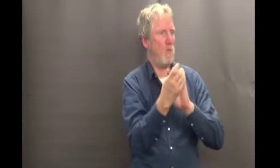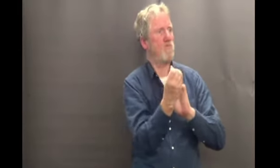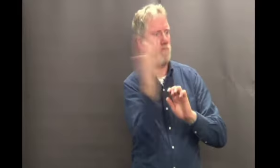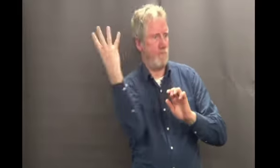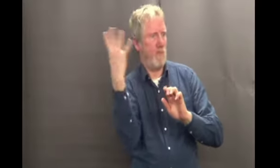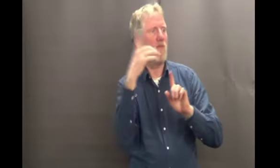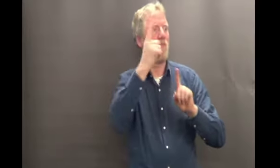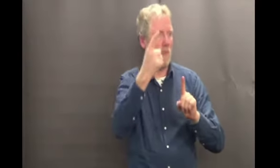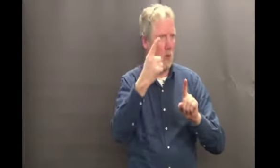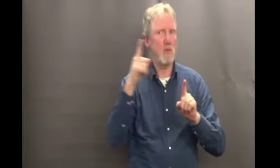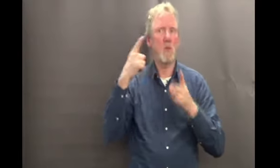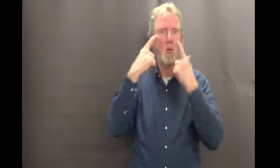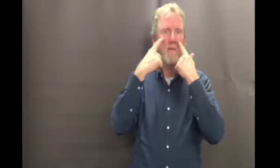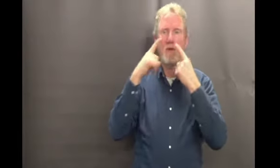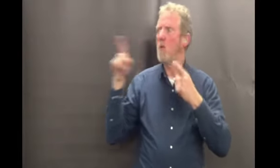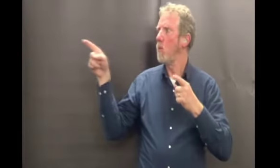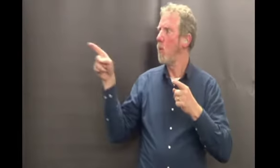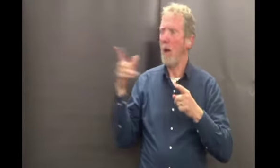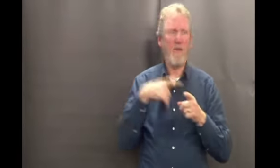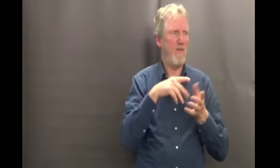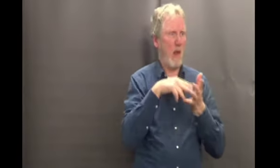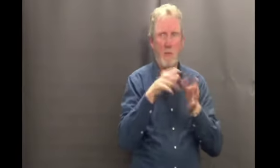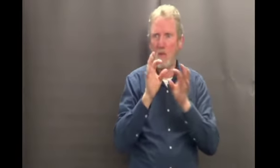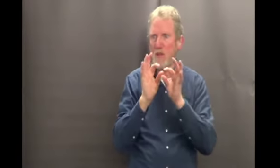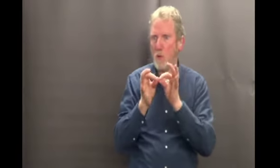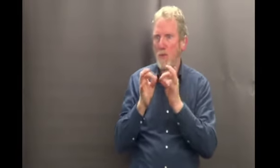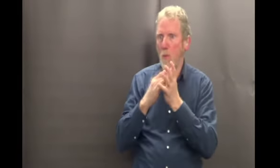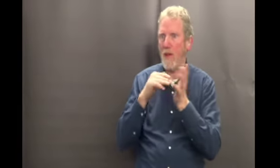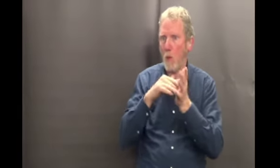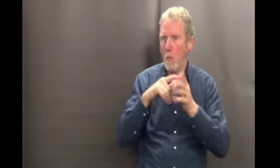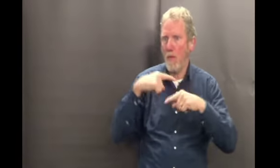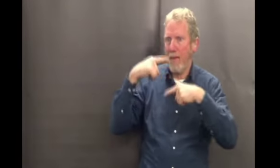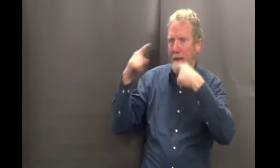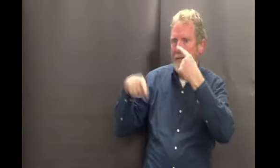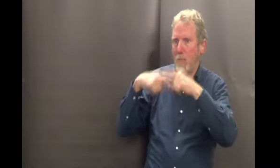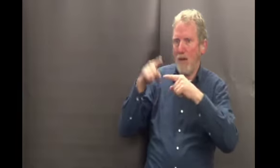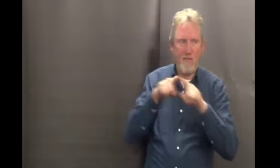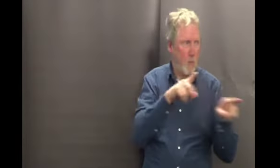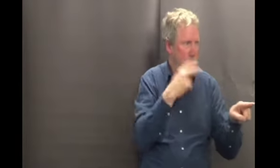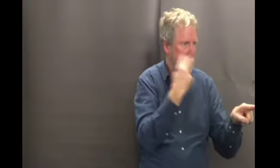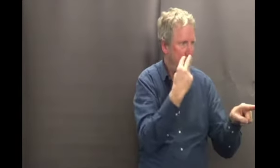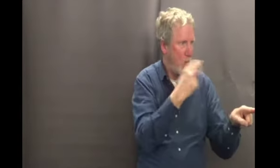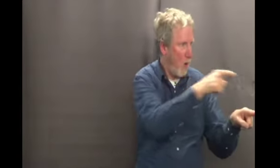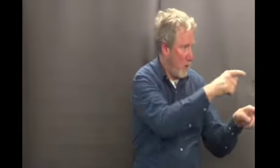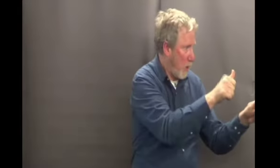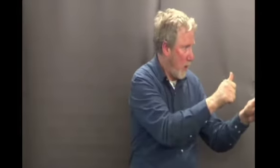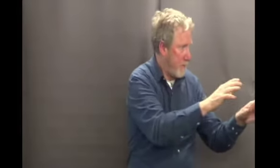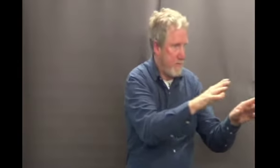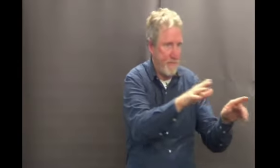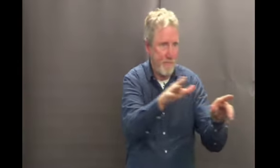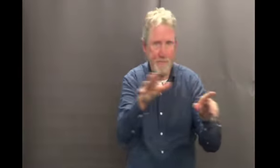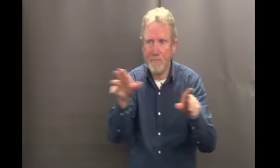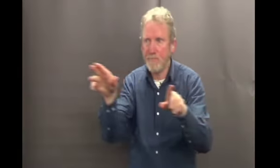audience, Nobu's been able to find a video. If you'd like to show that video. Now, all of our interpreters will have